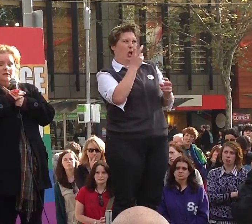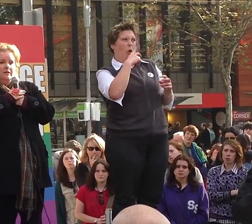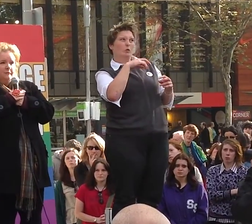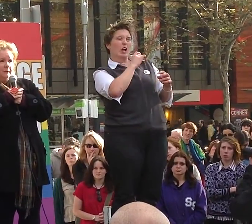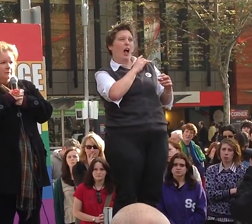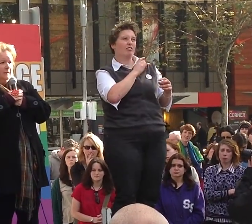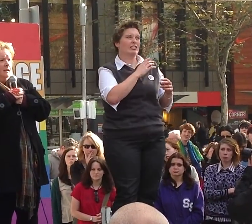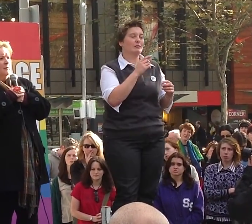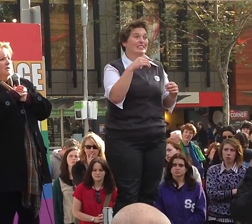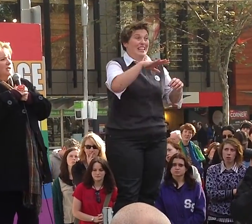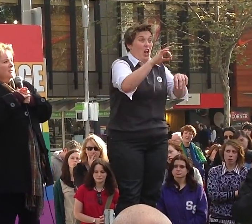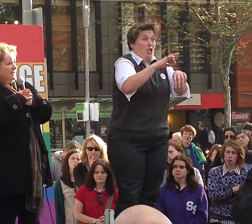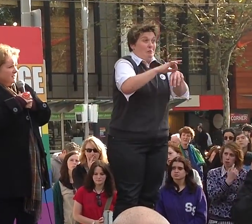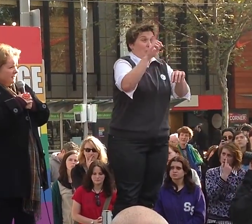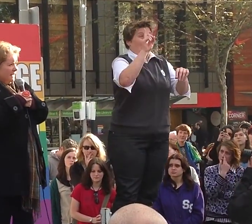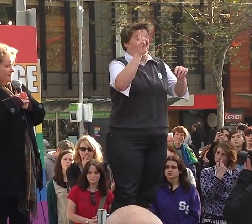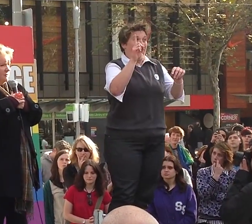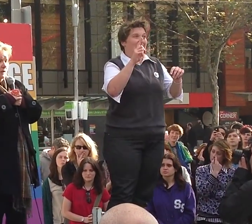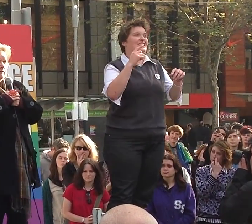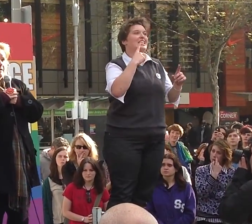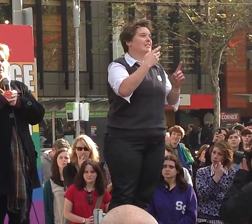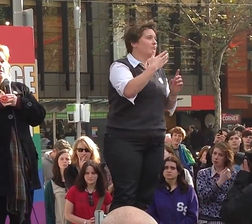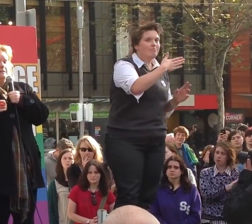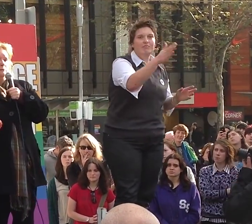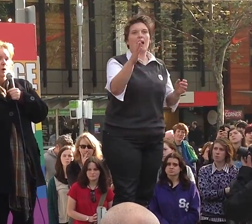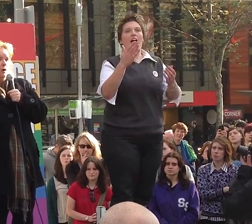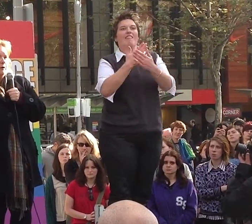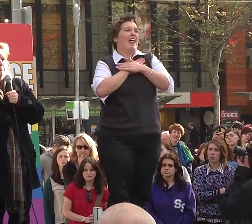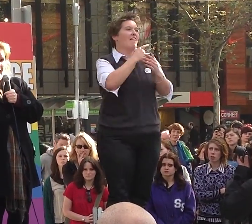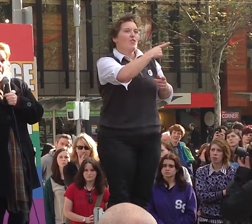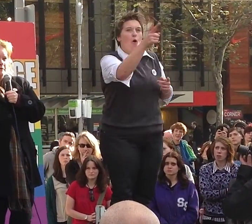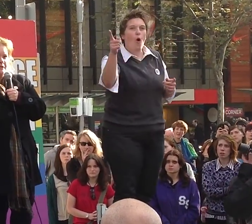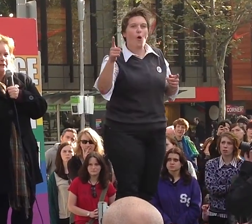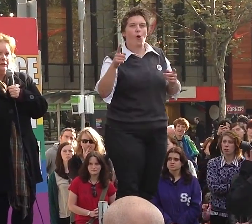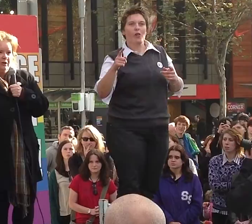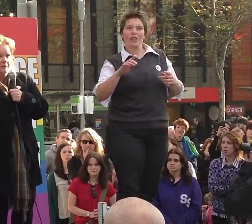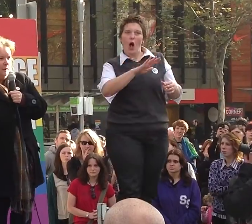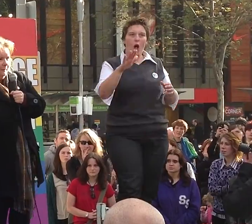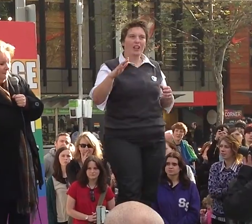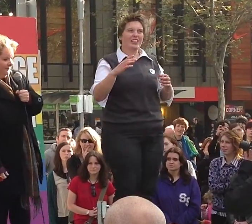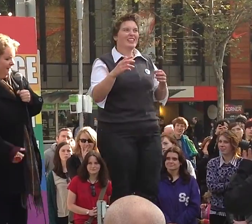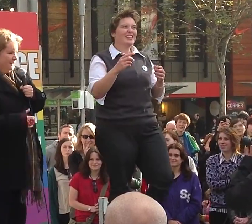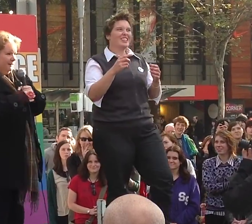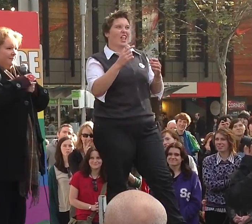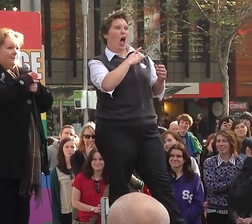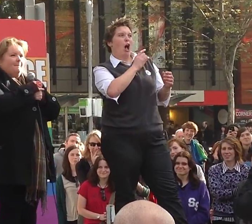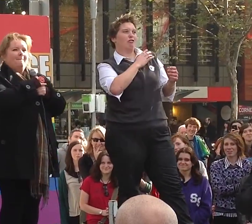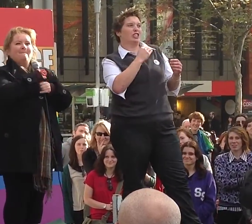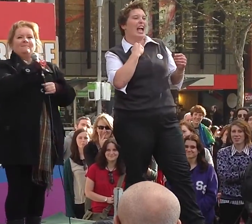except she's in hospital, but she sends her love to all of us and says, more power to the lot of you.